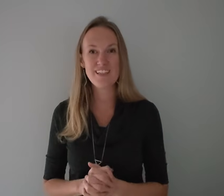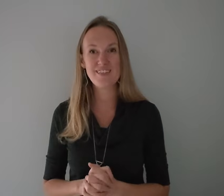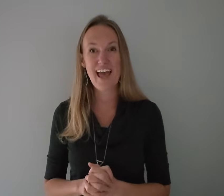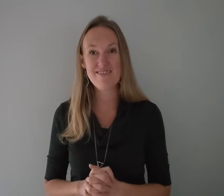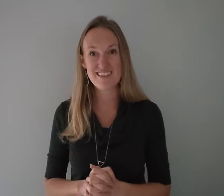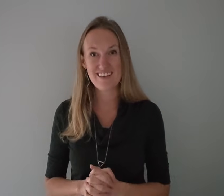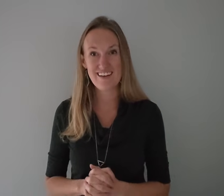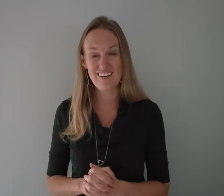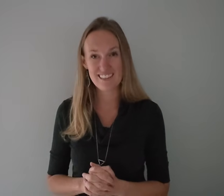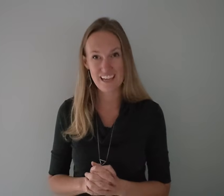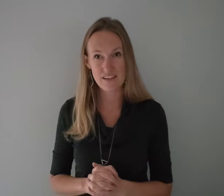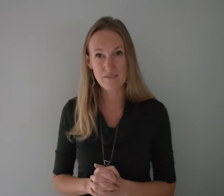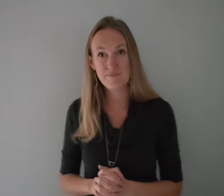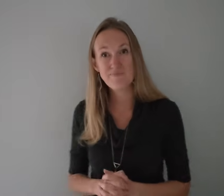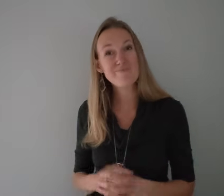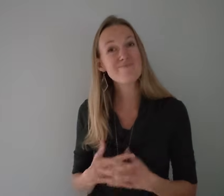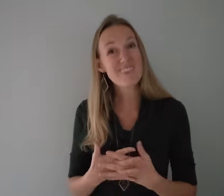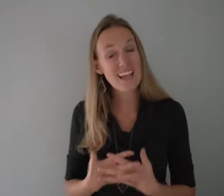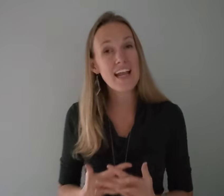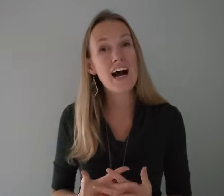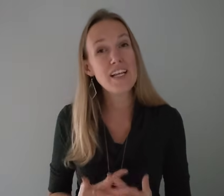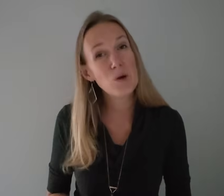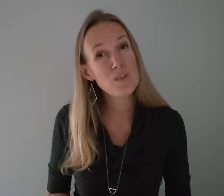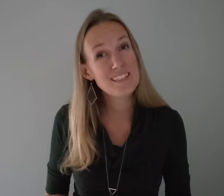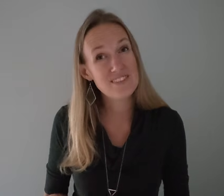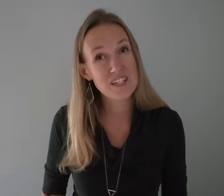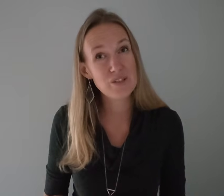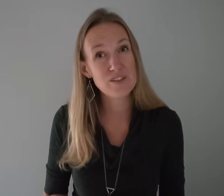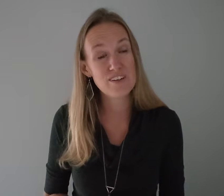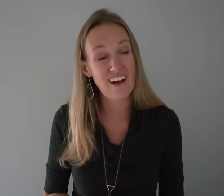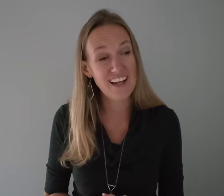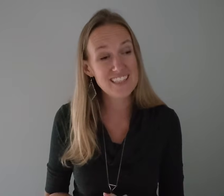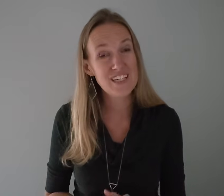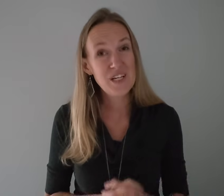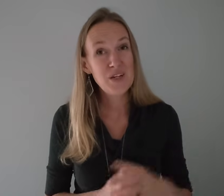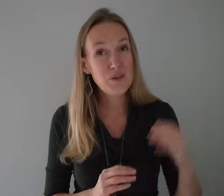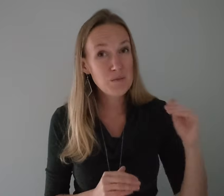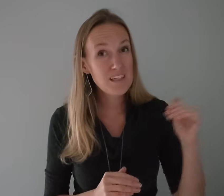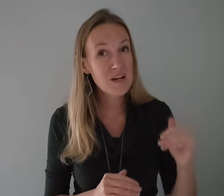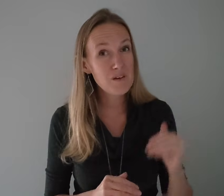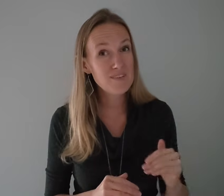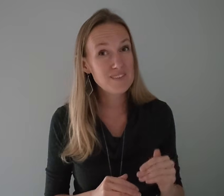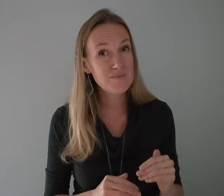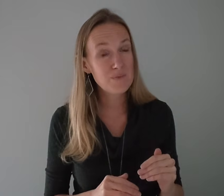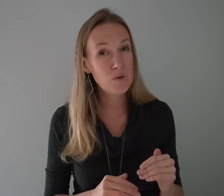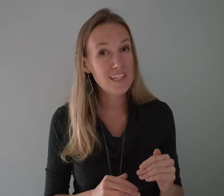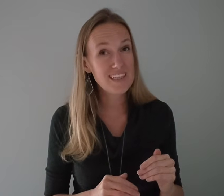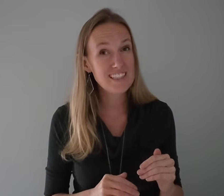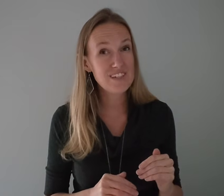do everything all together. Hey, I know these videos are a lot. Normally I would have broken these